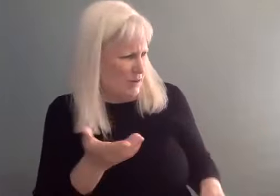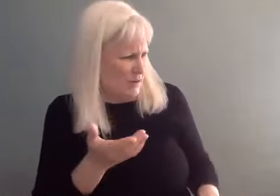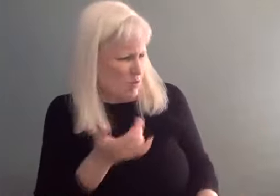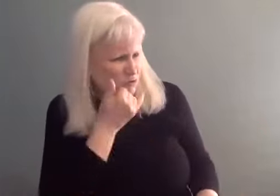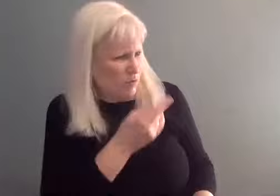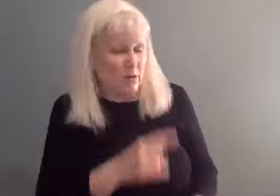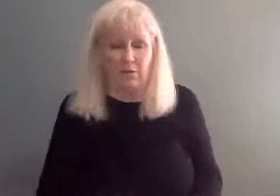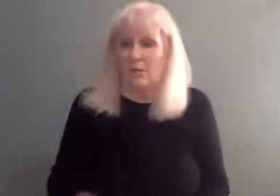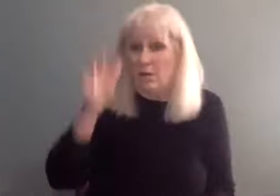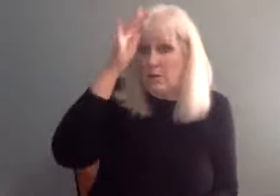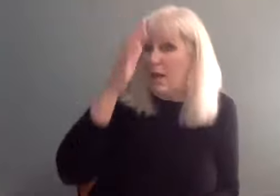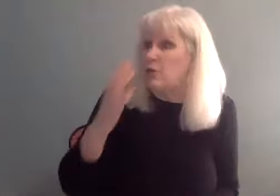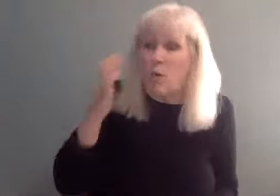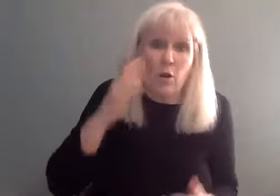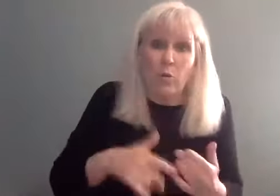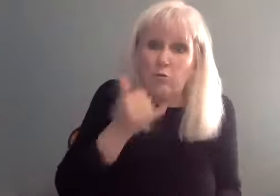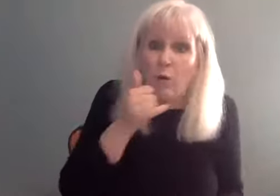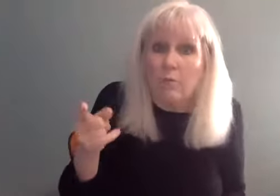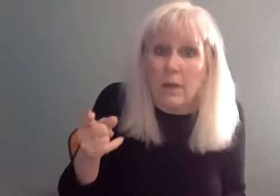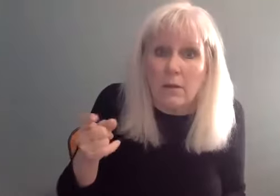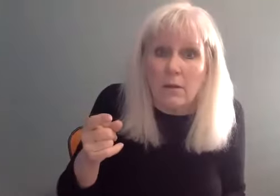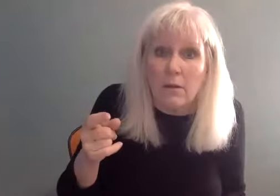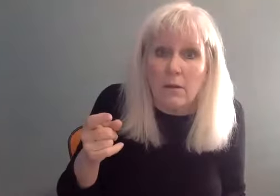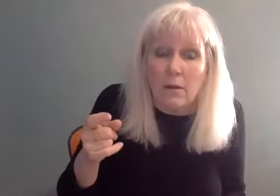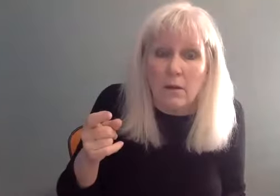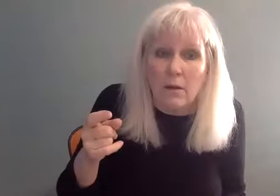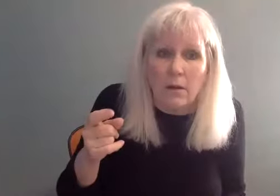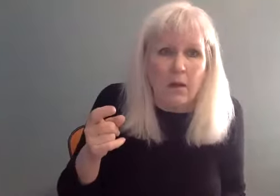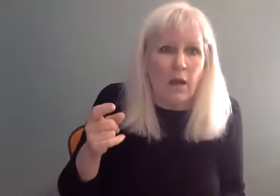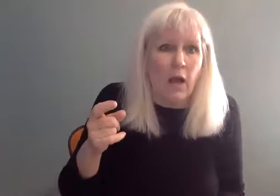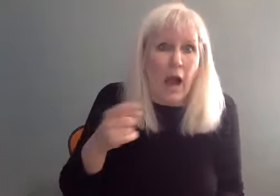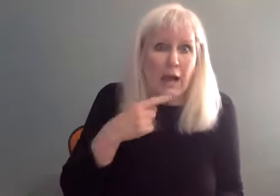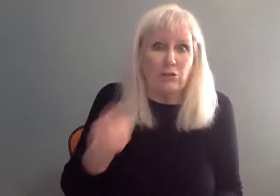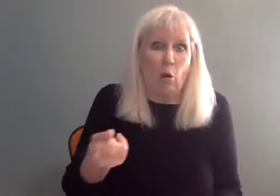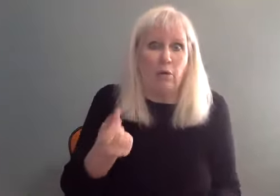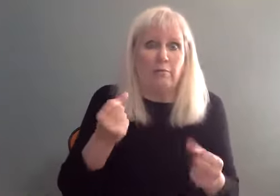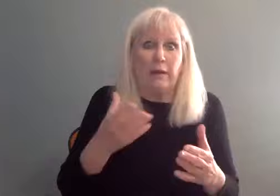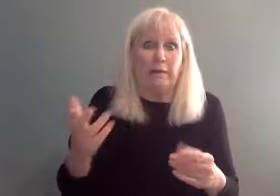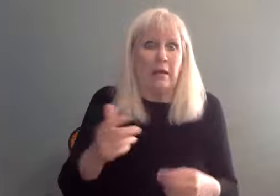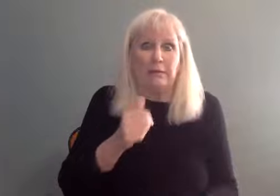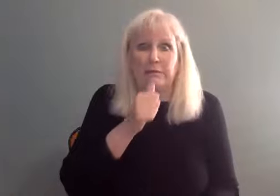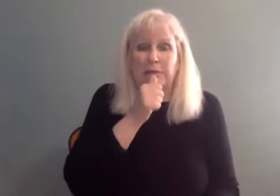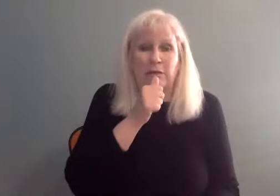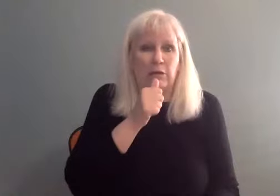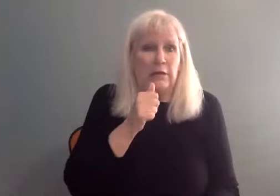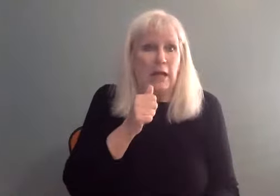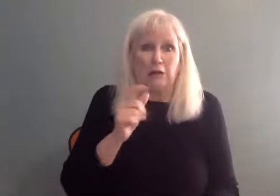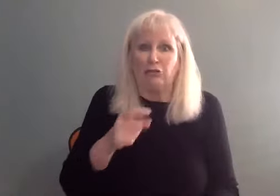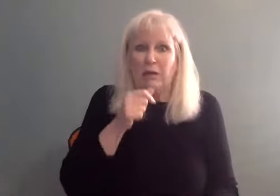Dad, you want to know what's wrong with me? And I told my dad things that dads don't need to know about their daughter. I took